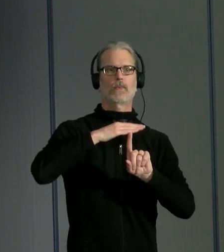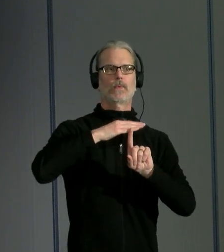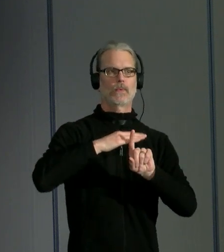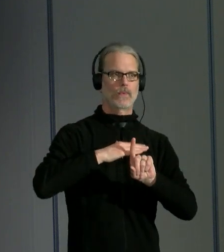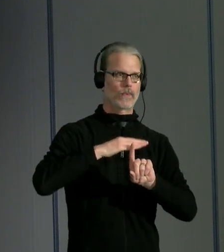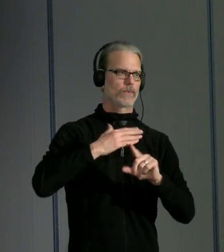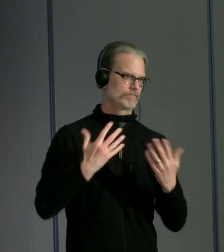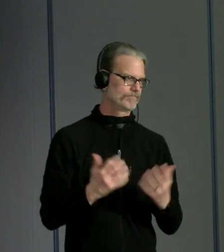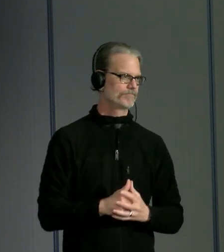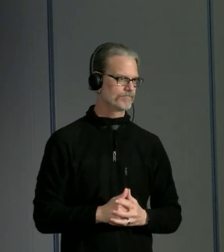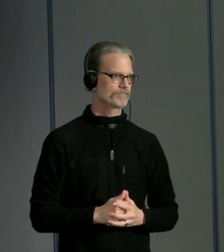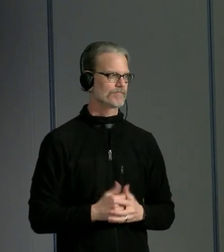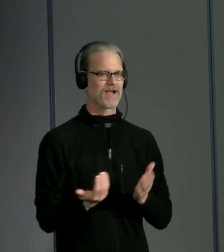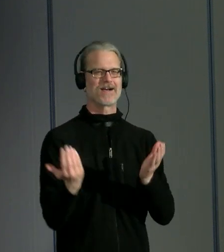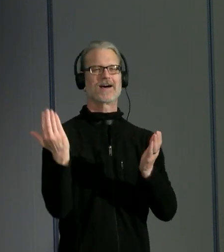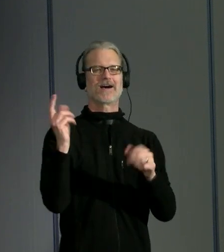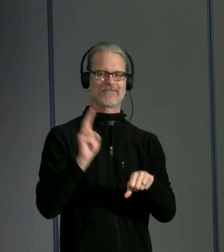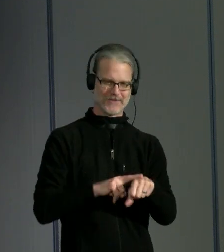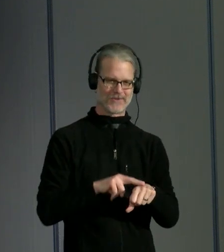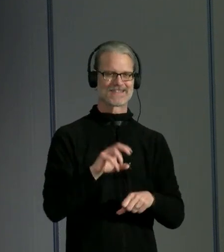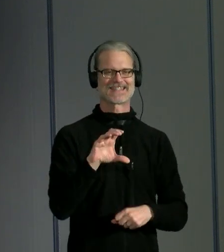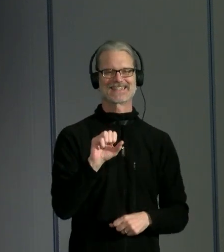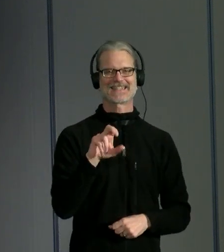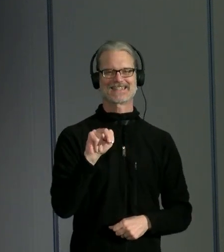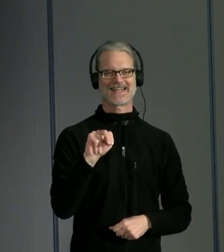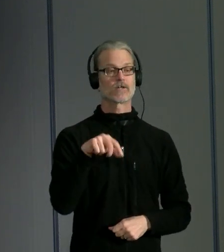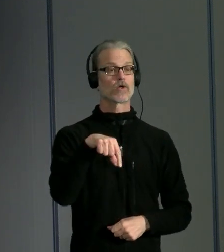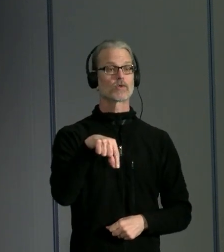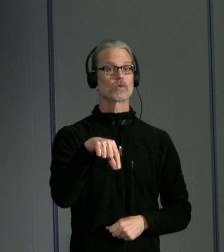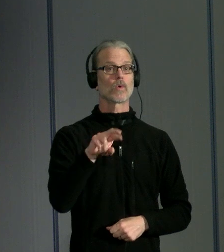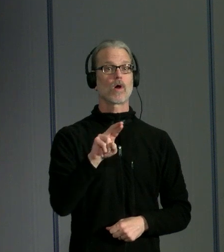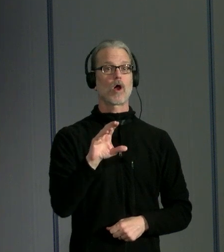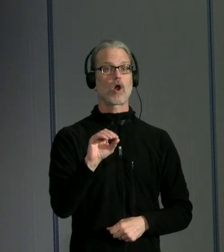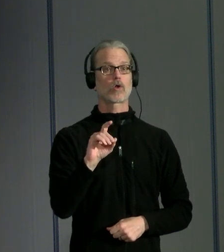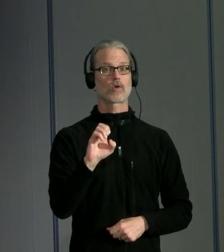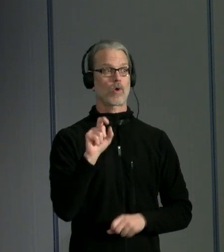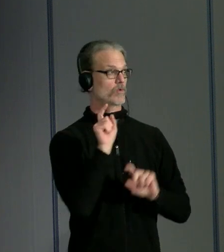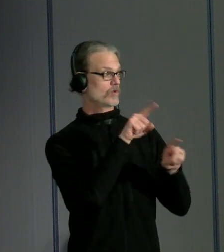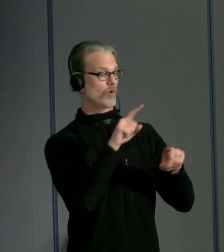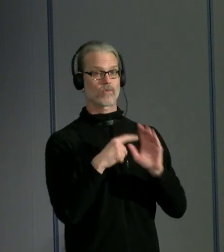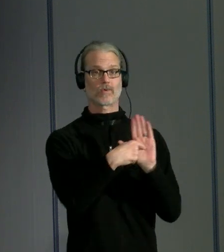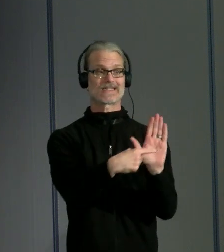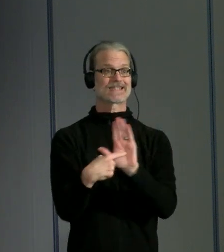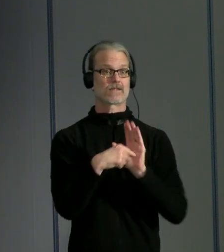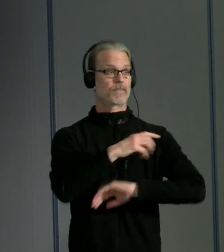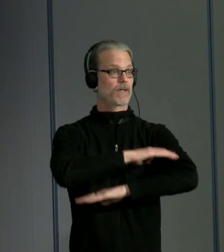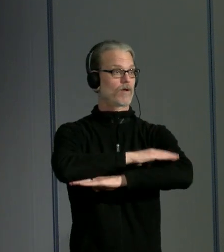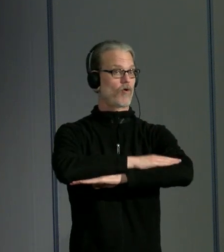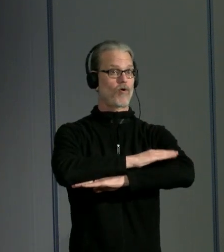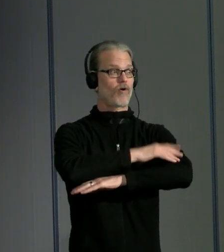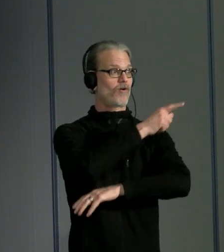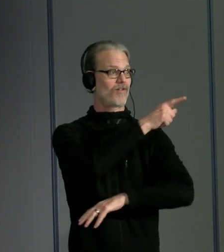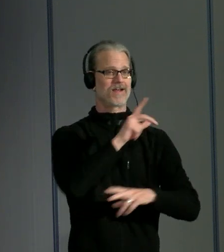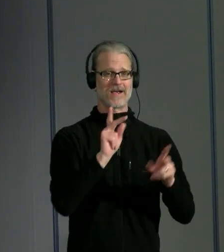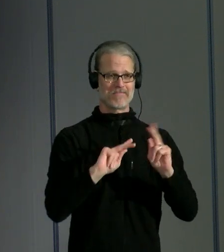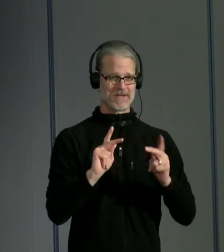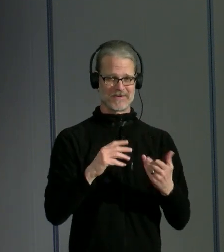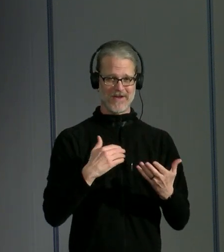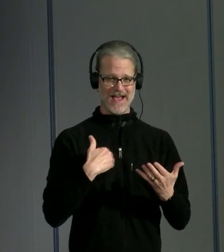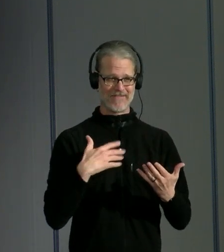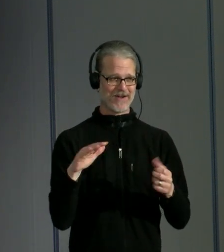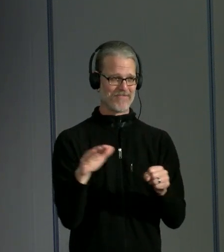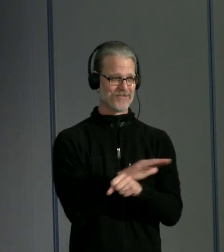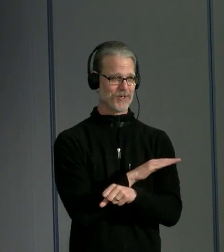Of course, we see it again with CSUN, the QR code. If you go in the exhibit hall, hardly anyone has full business cards with